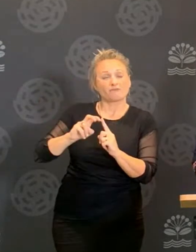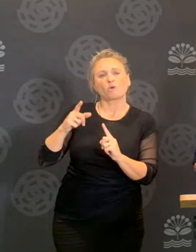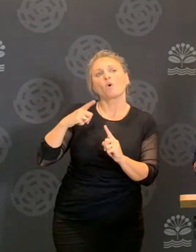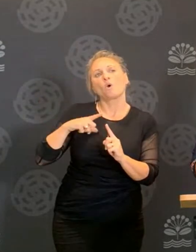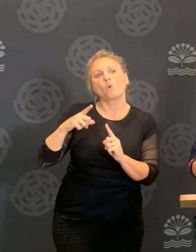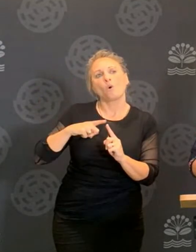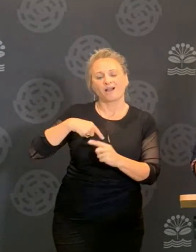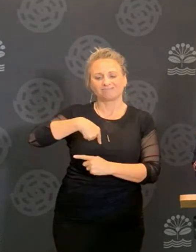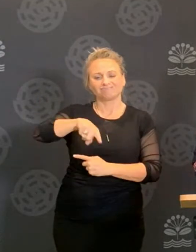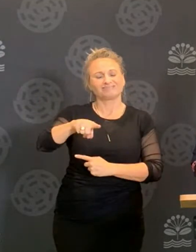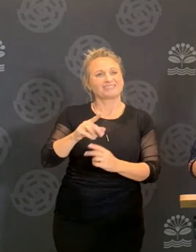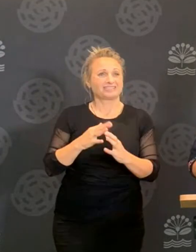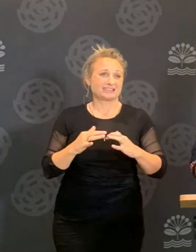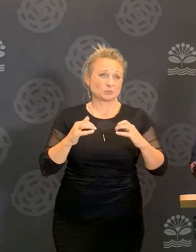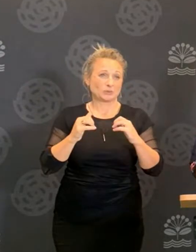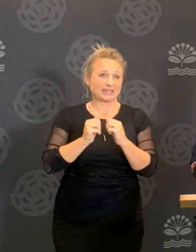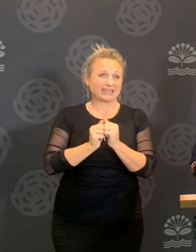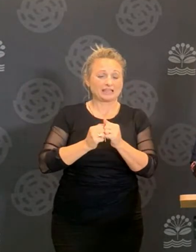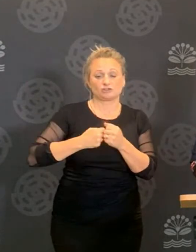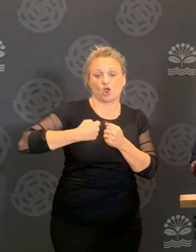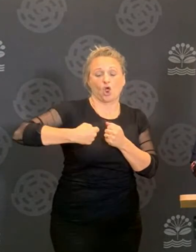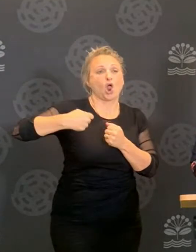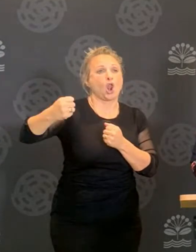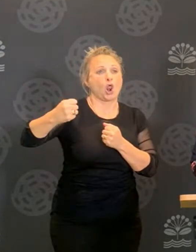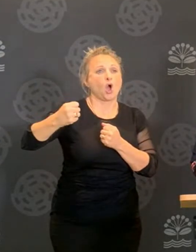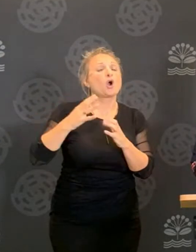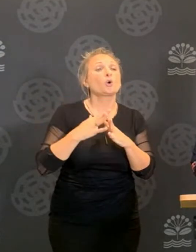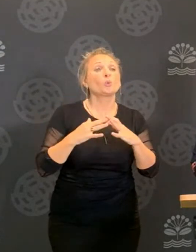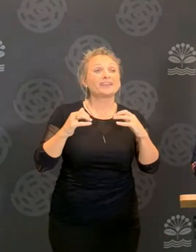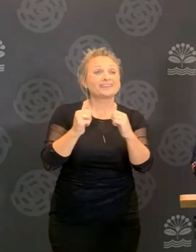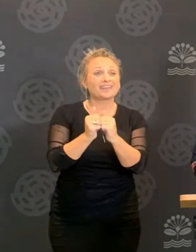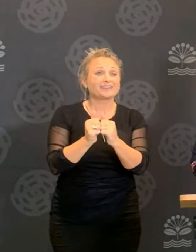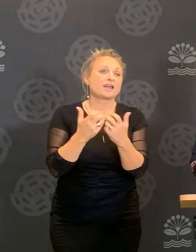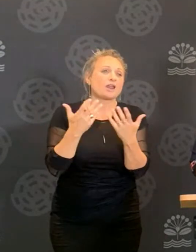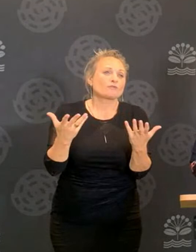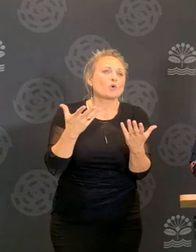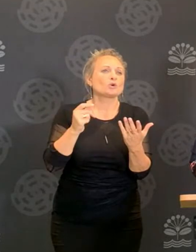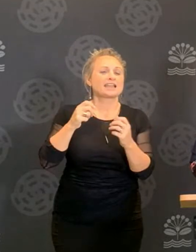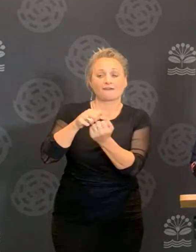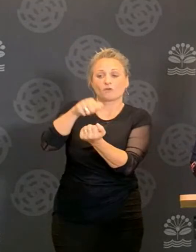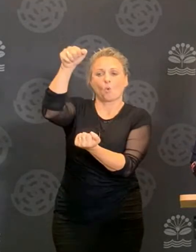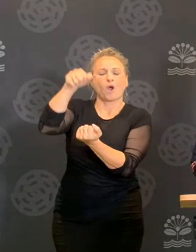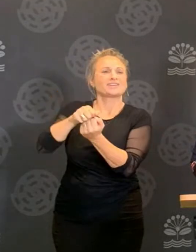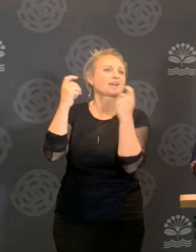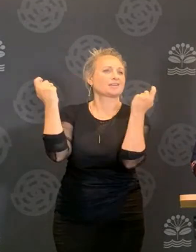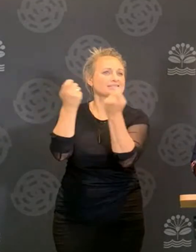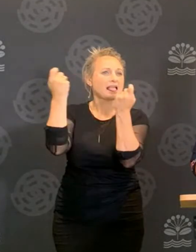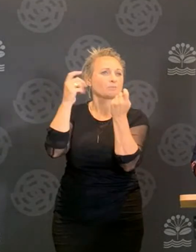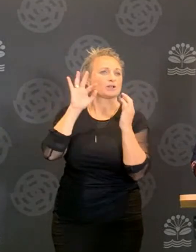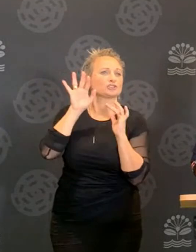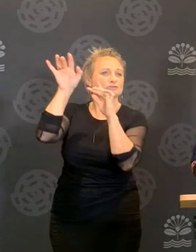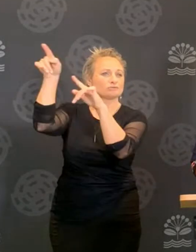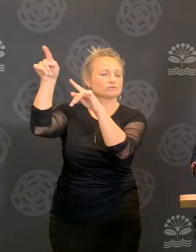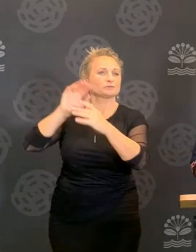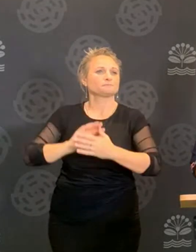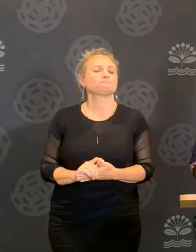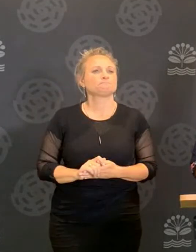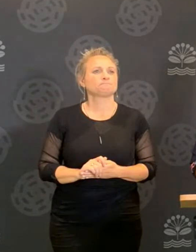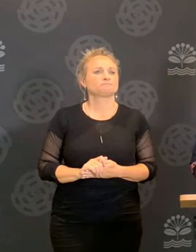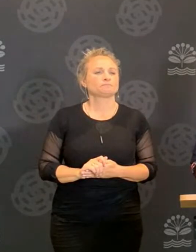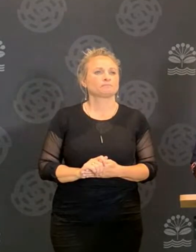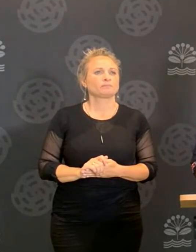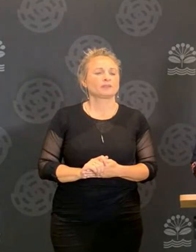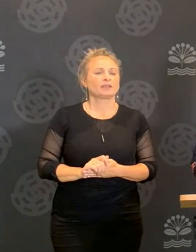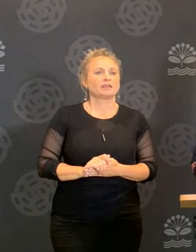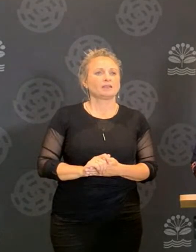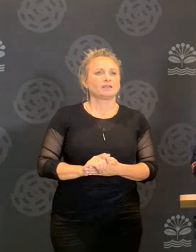long weekend, so enabling movement up to the Waitangi celebrations. Heavy vehicles can use